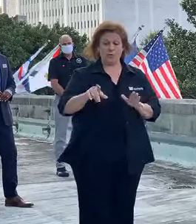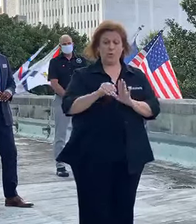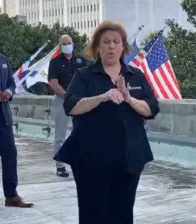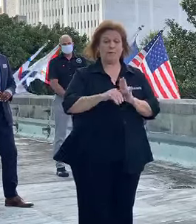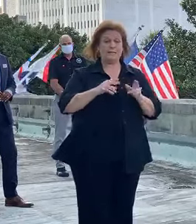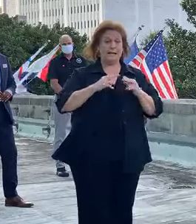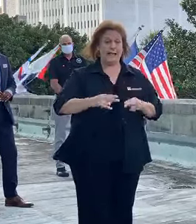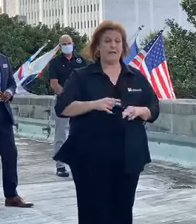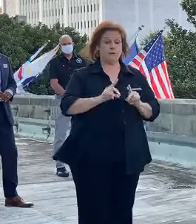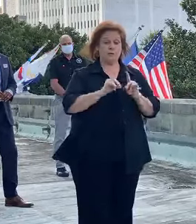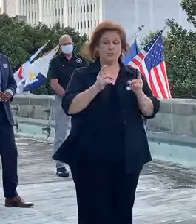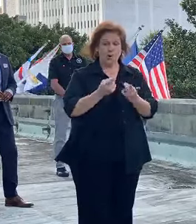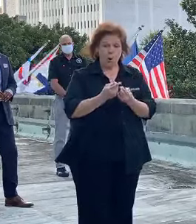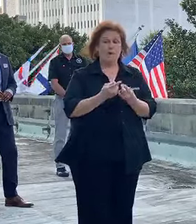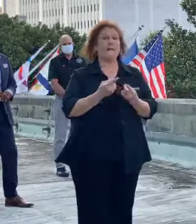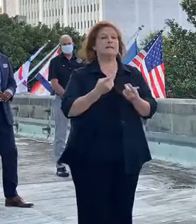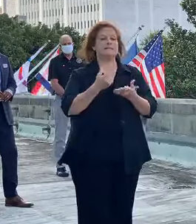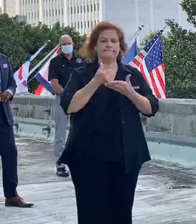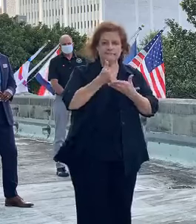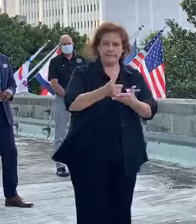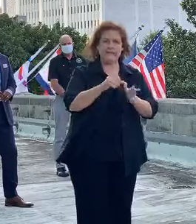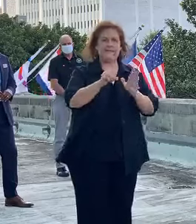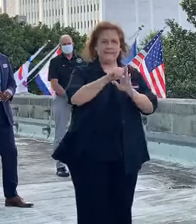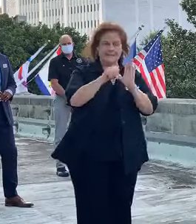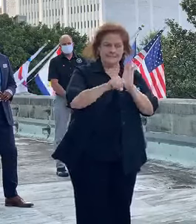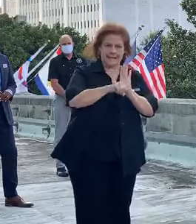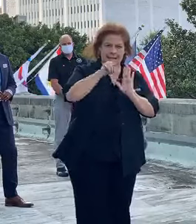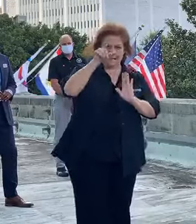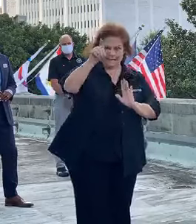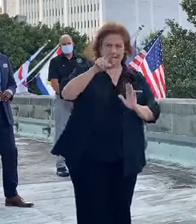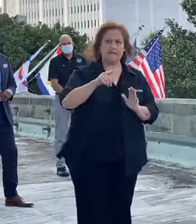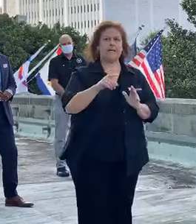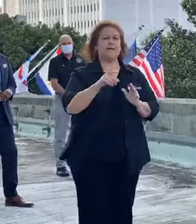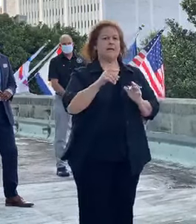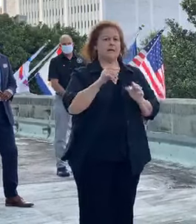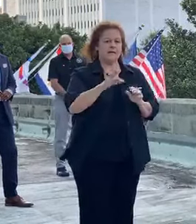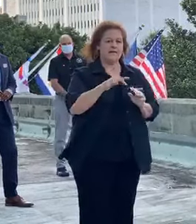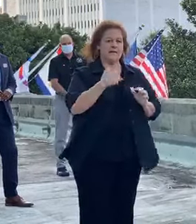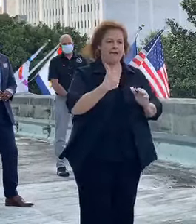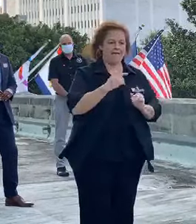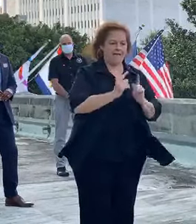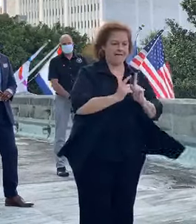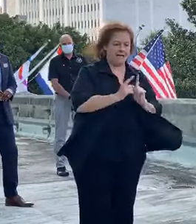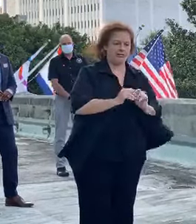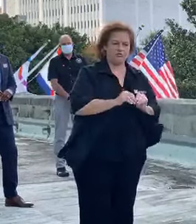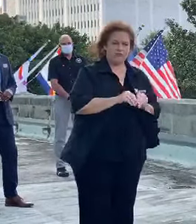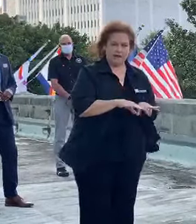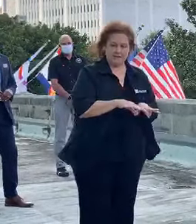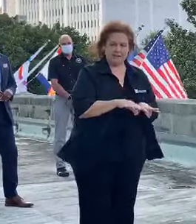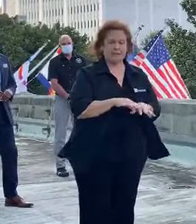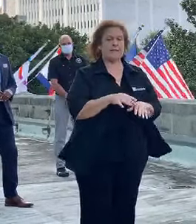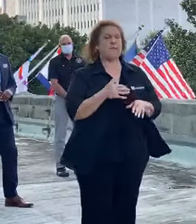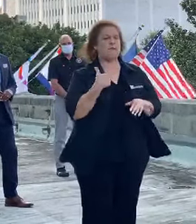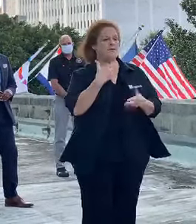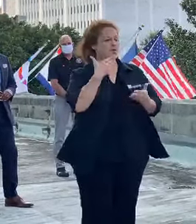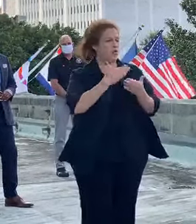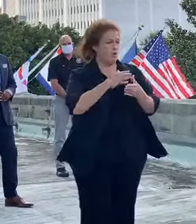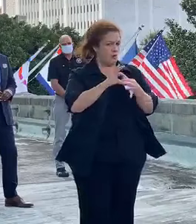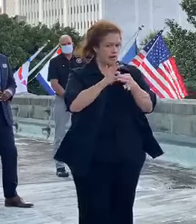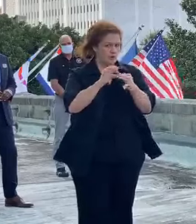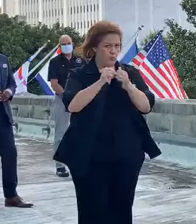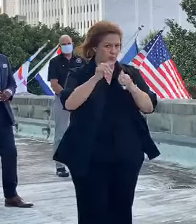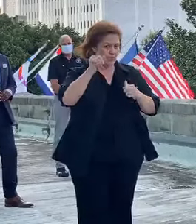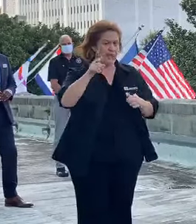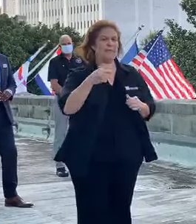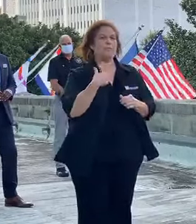has augmented and assisted the State Department of Health with contact tracing. We have a great relationship with them, and